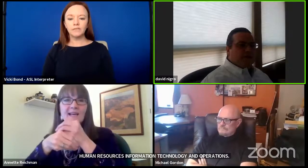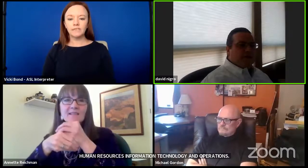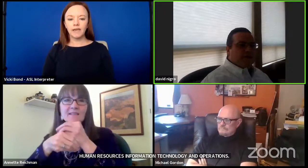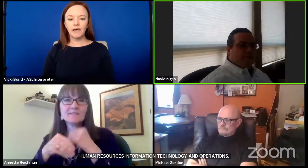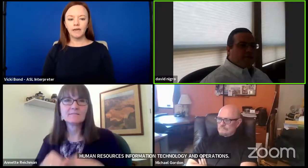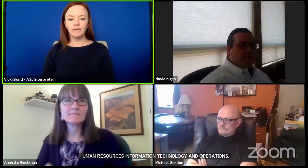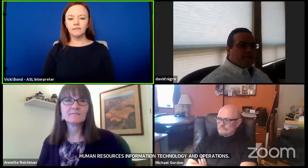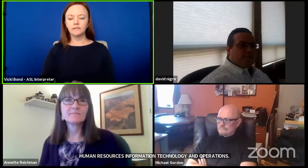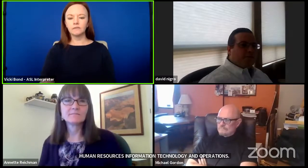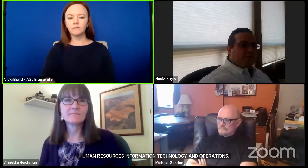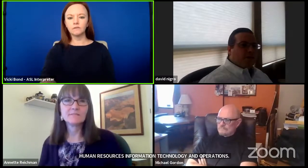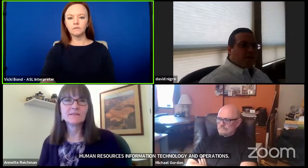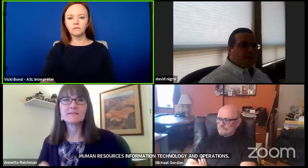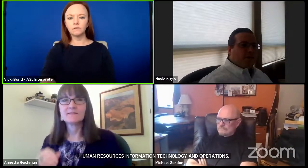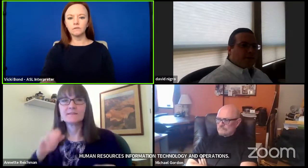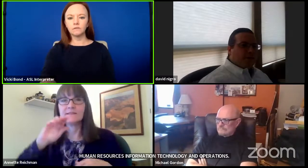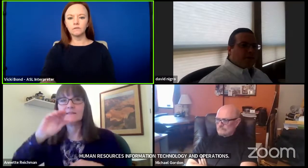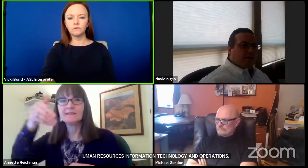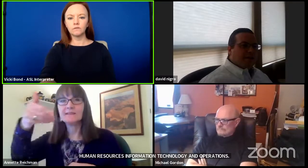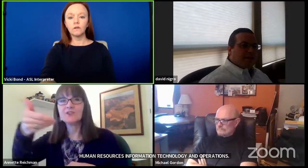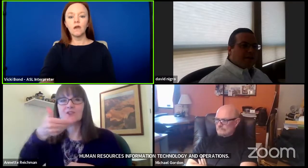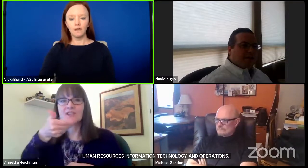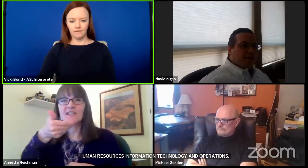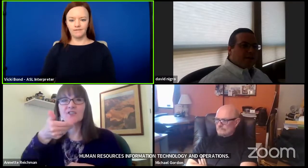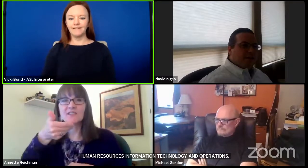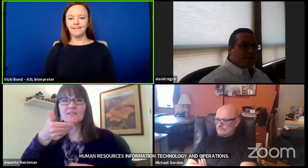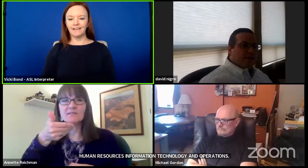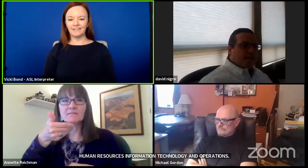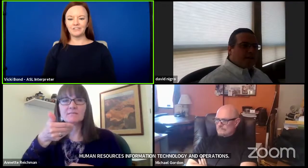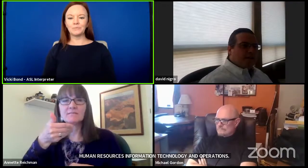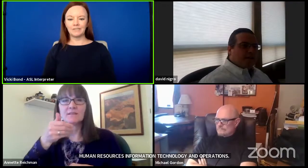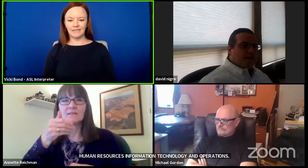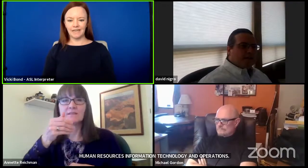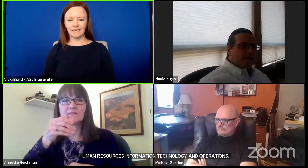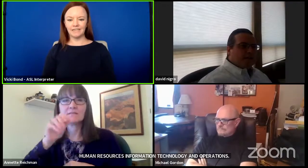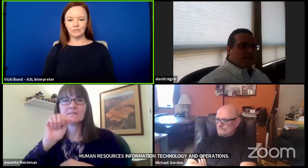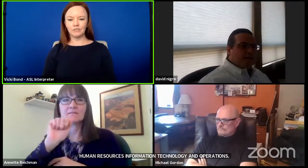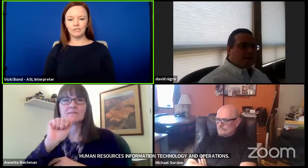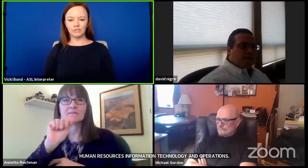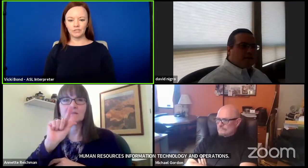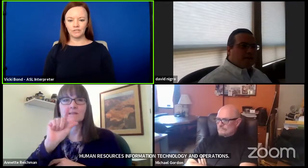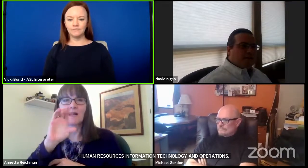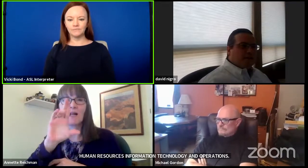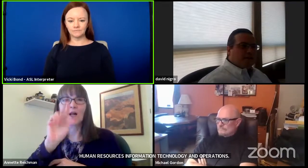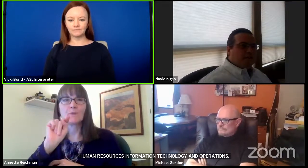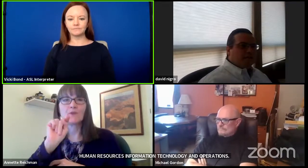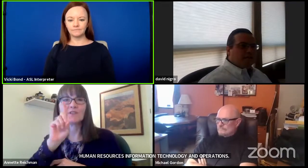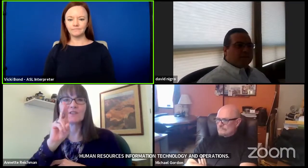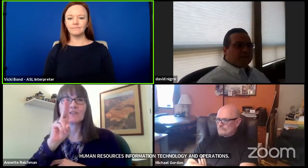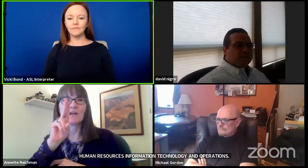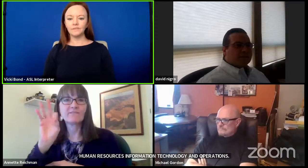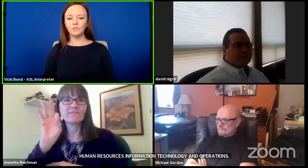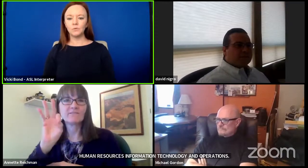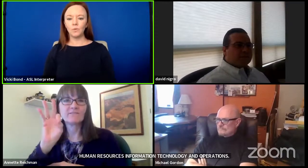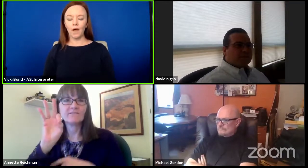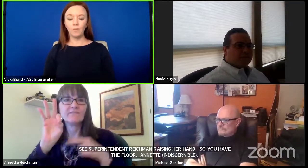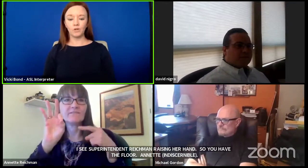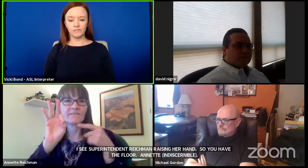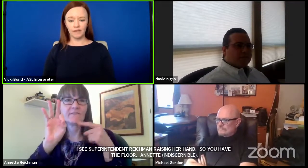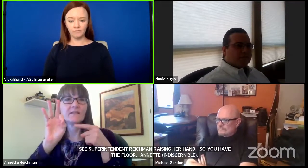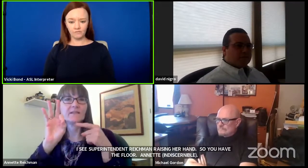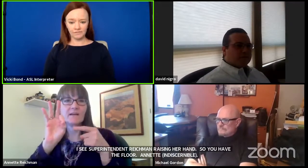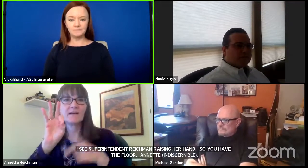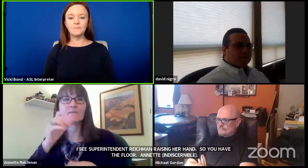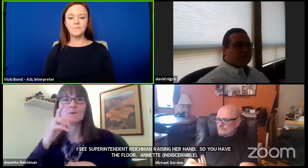Annette, Okay. I just wanted to add an introduction to